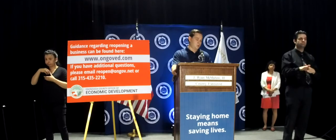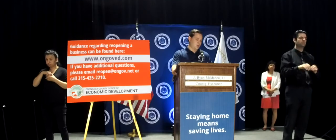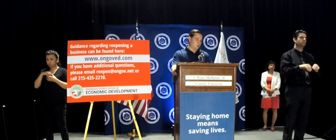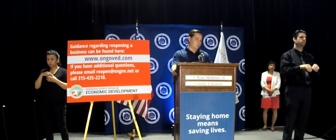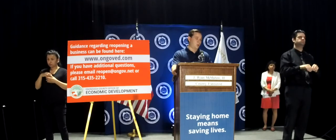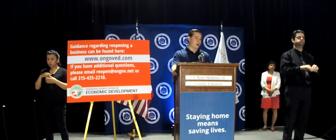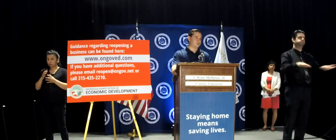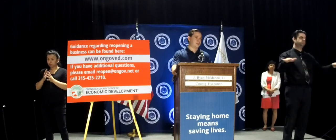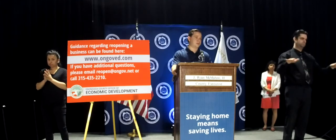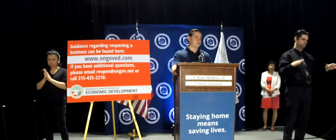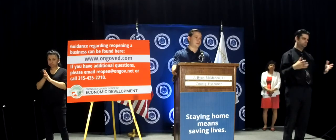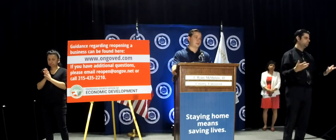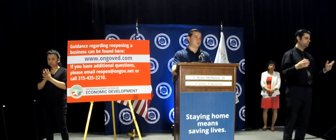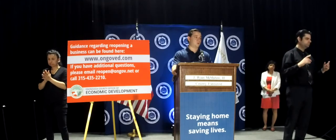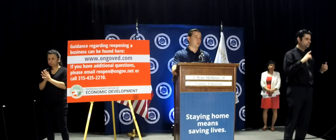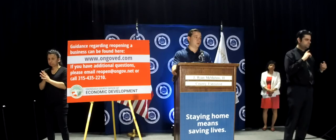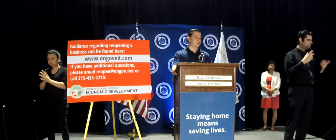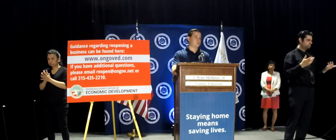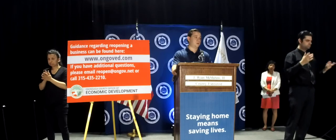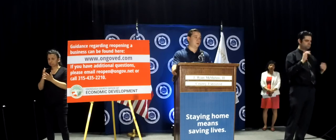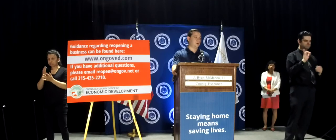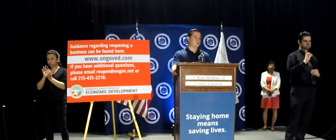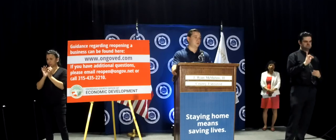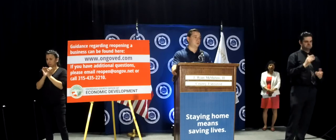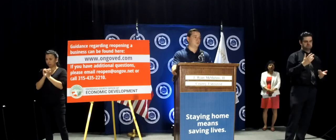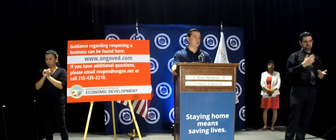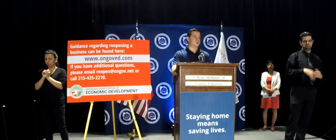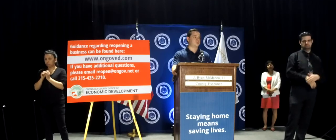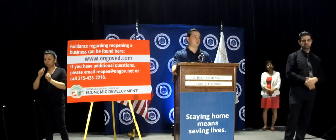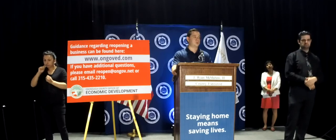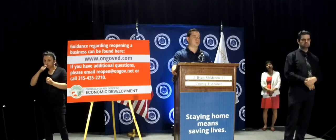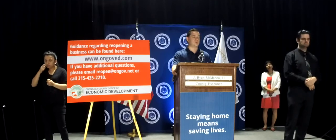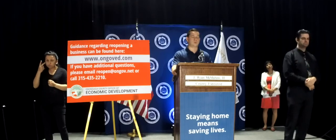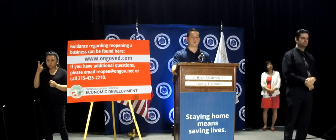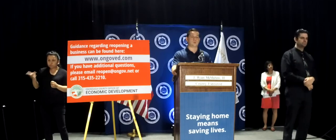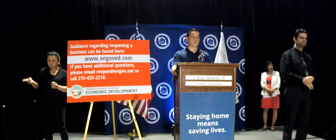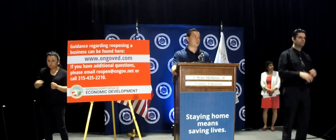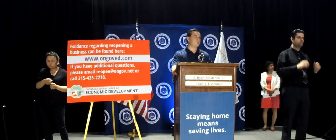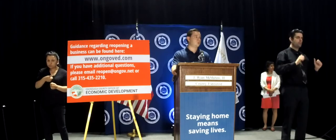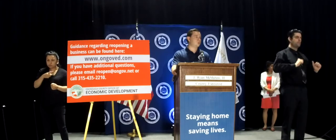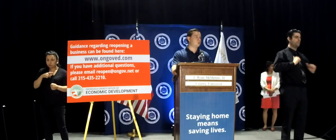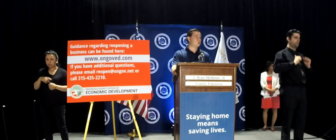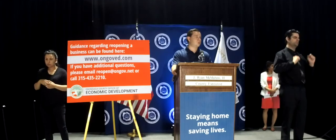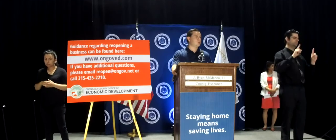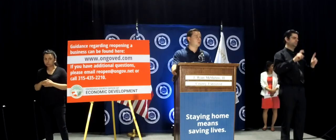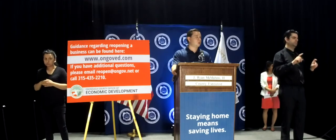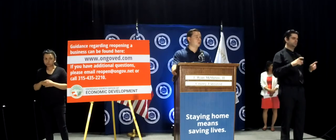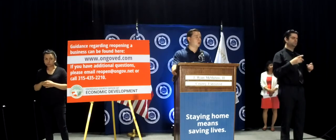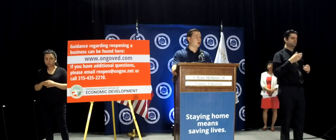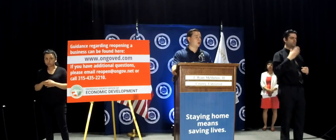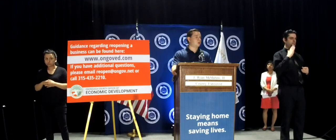So proactive testing, that's what we're going to do for that situation. What about at Hillside?